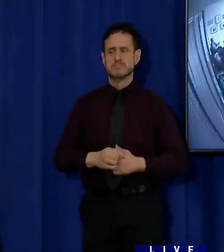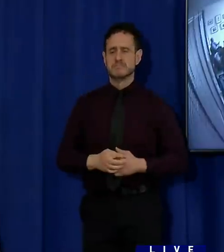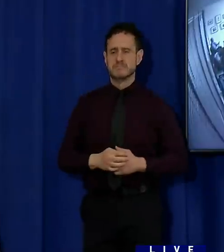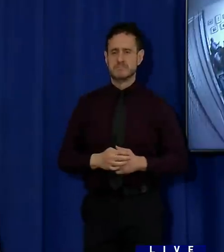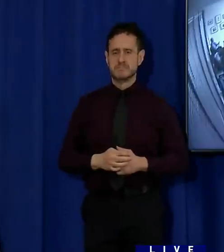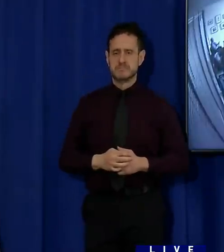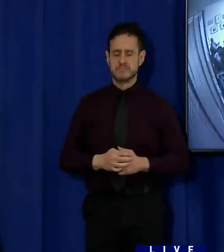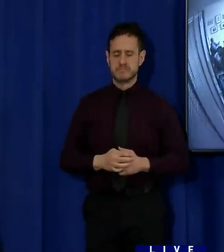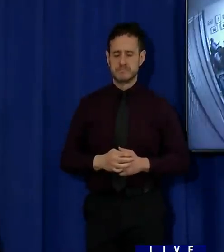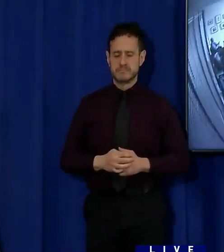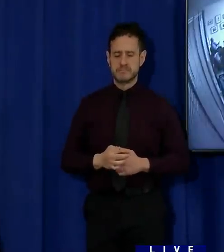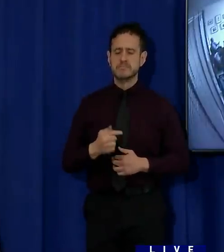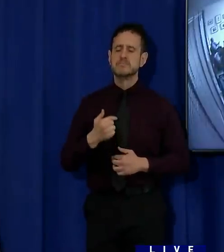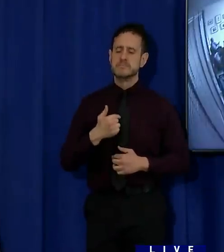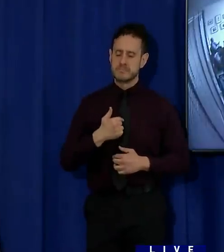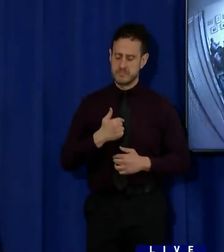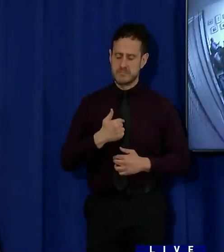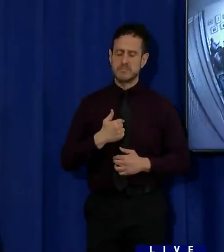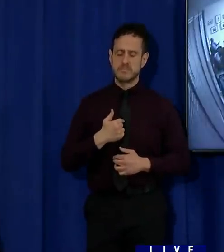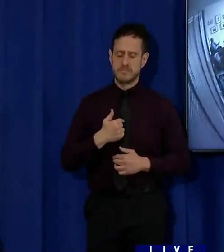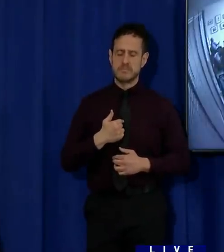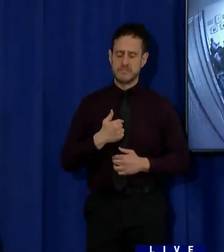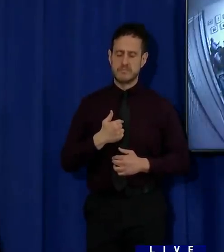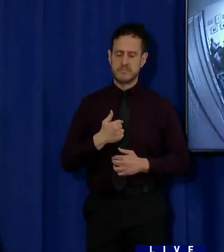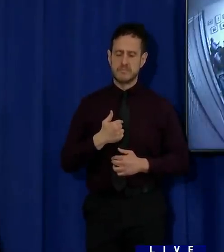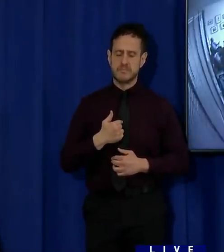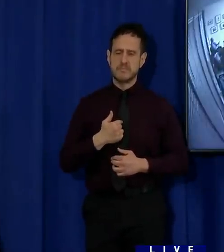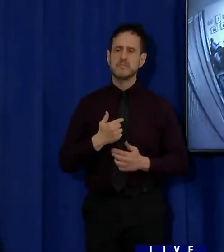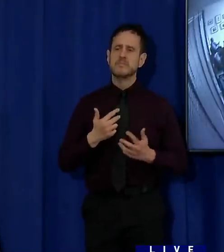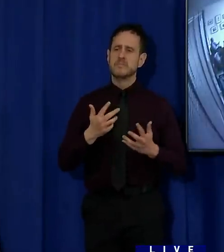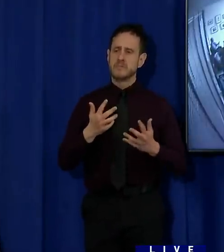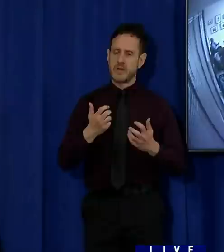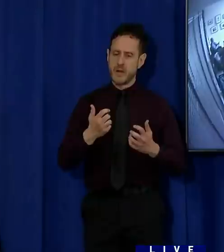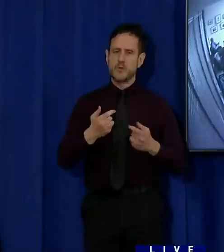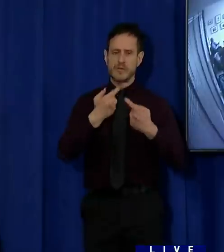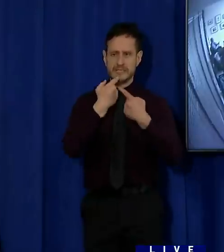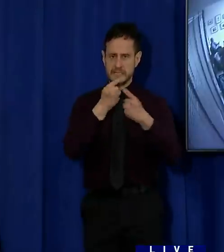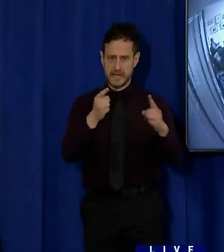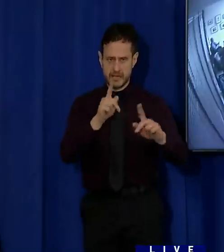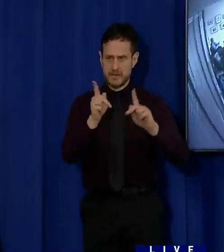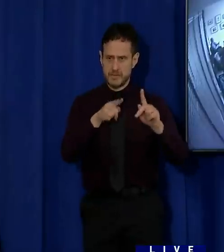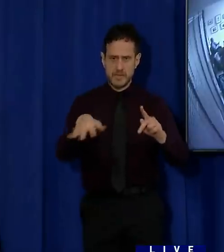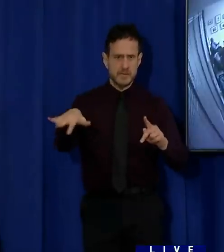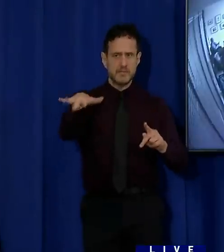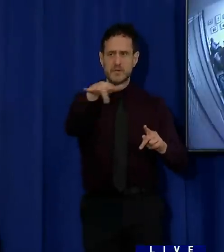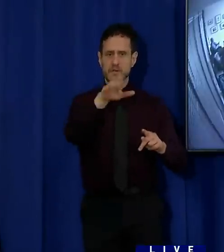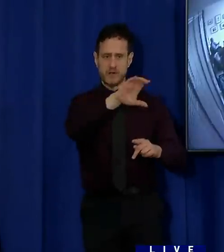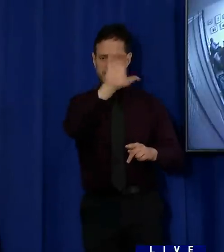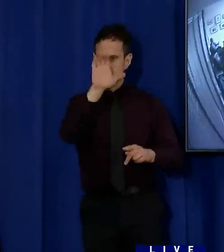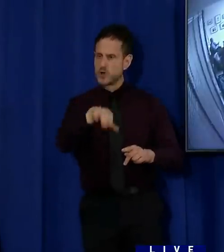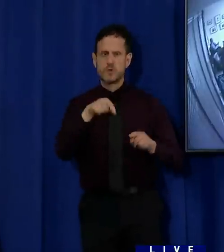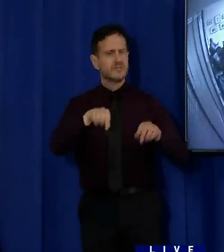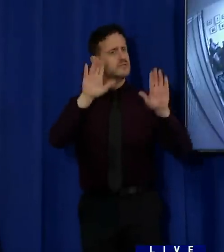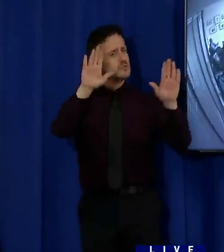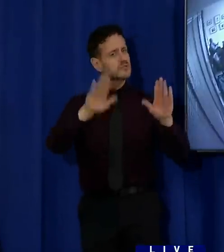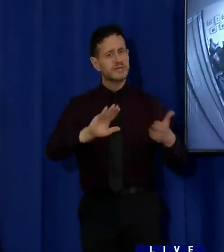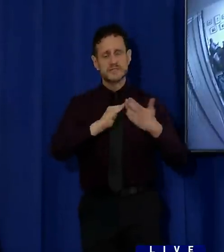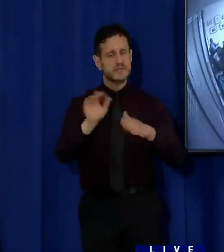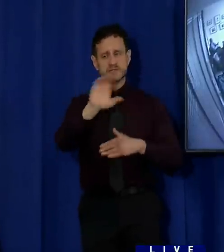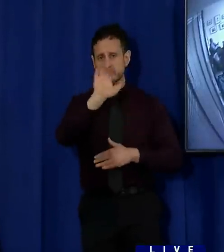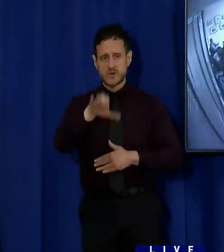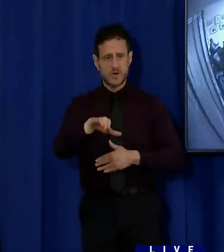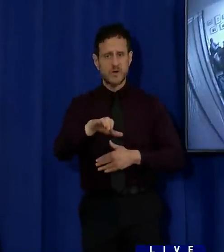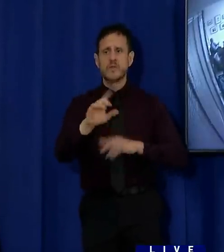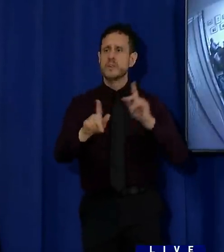And I just want to tell all the citizens of this great city,